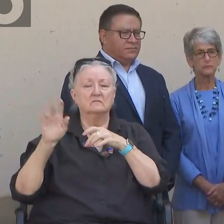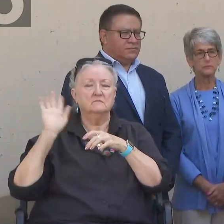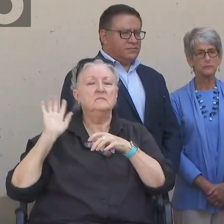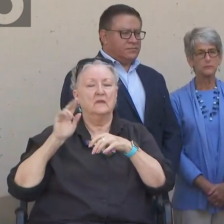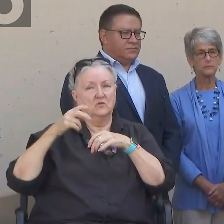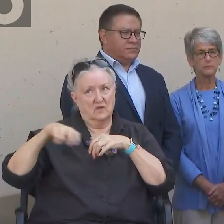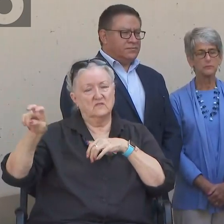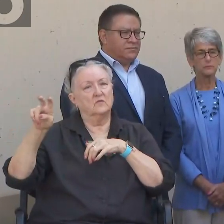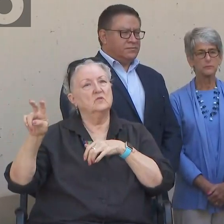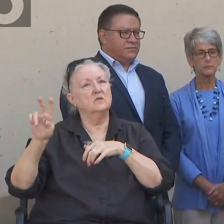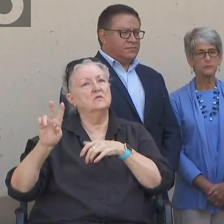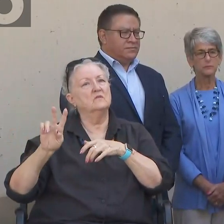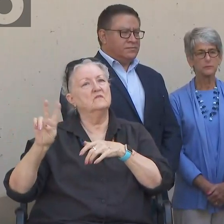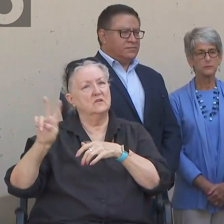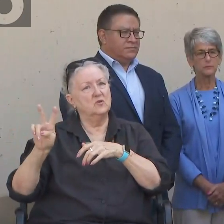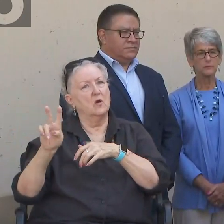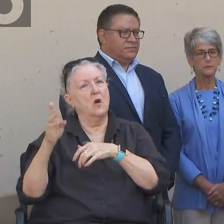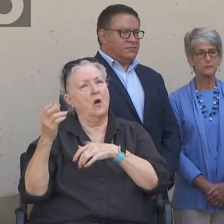to Ventura Harbor.